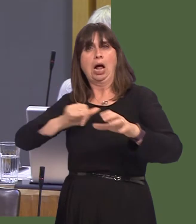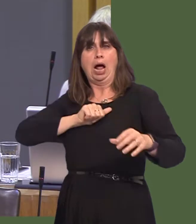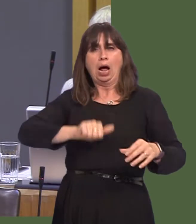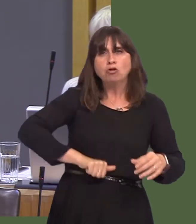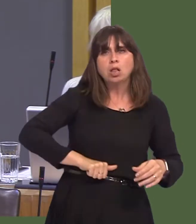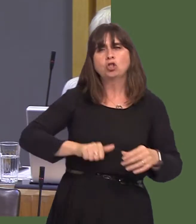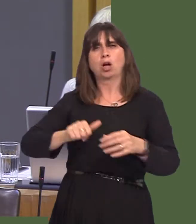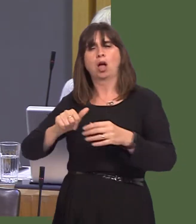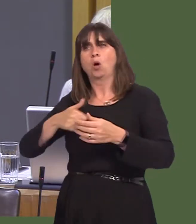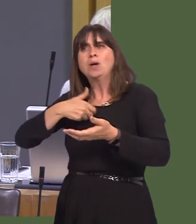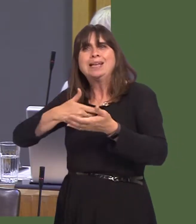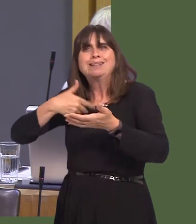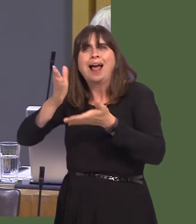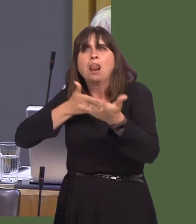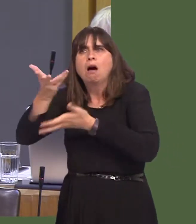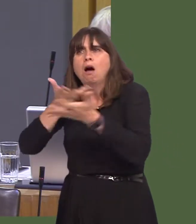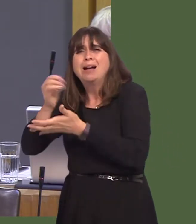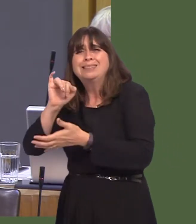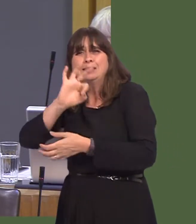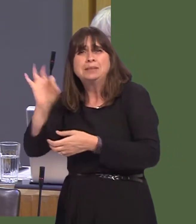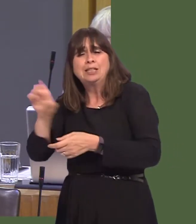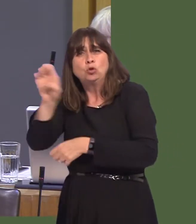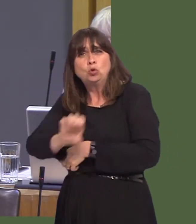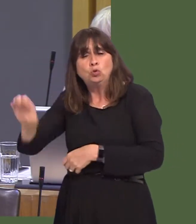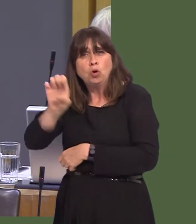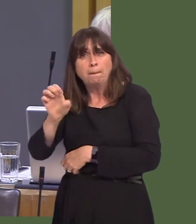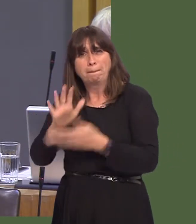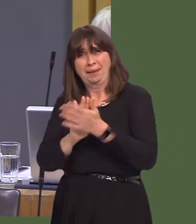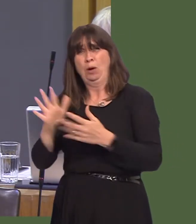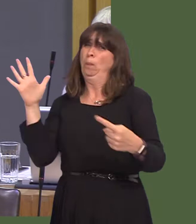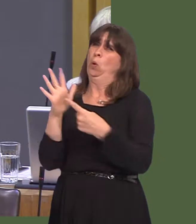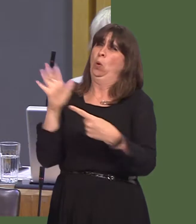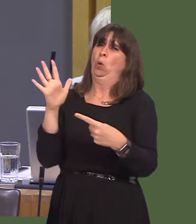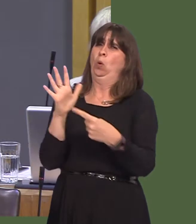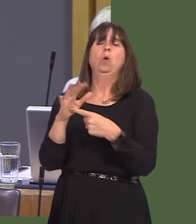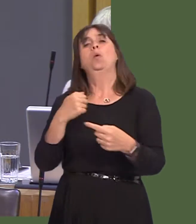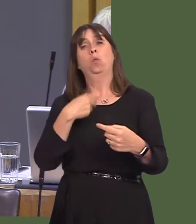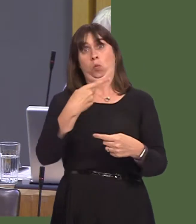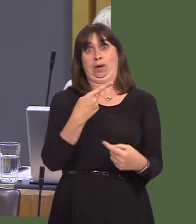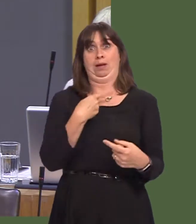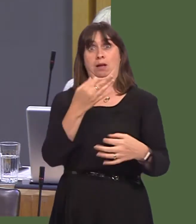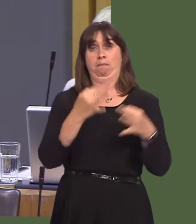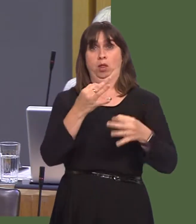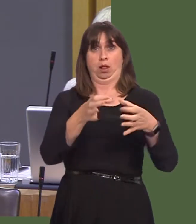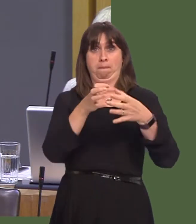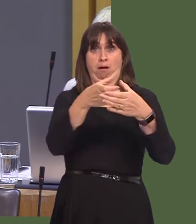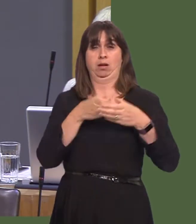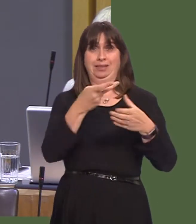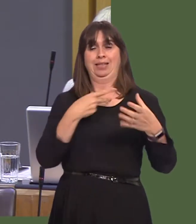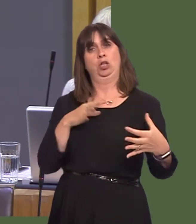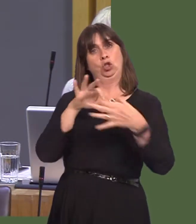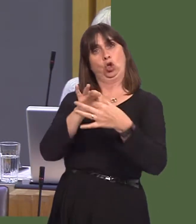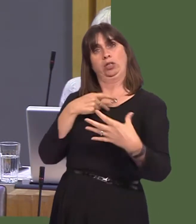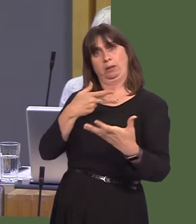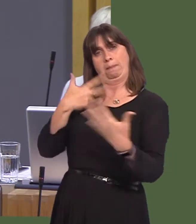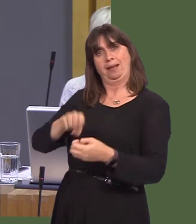60% of all Welsh exports. Even the joint white paper securing Wales's future states that the